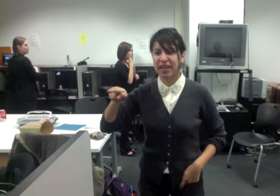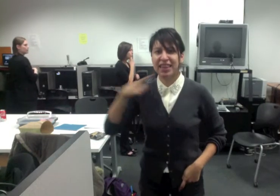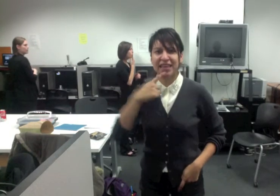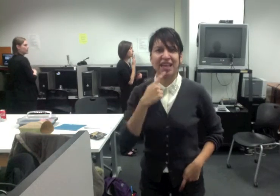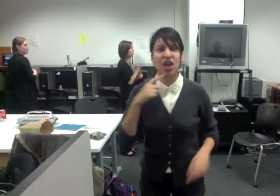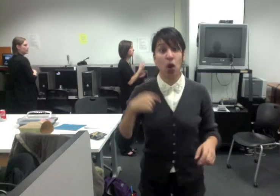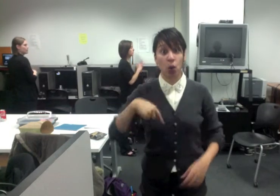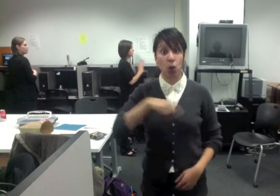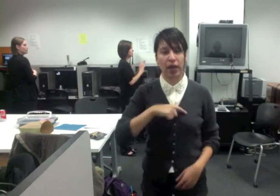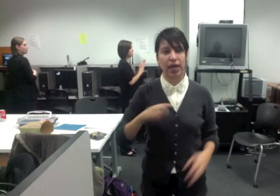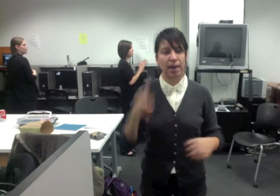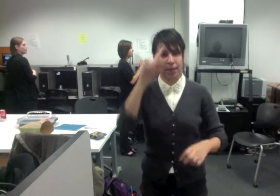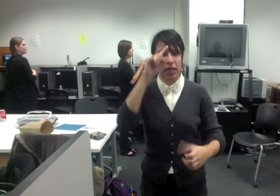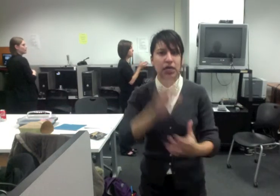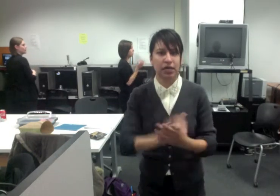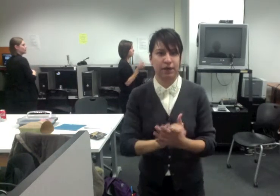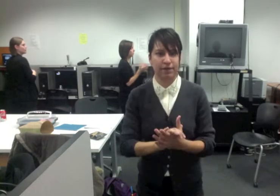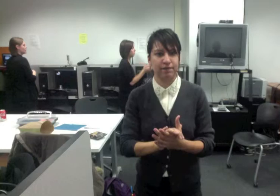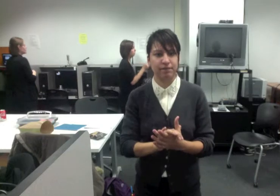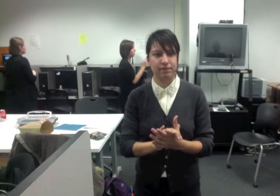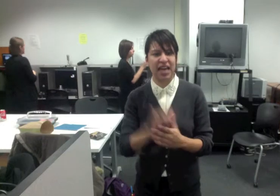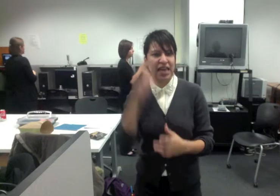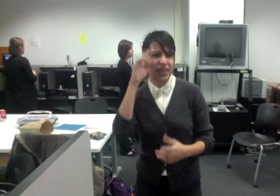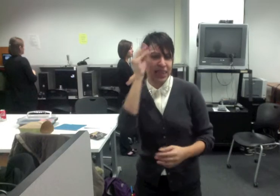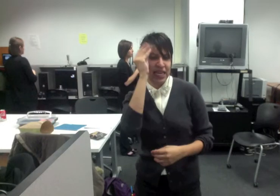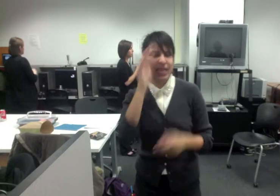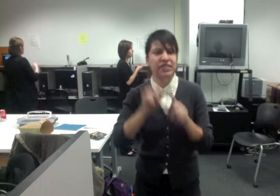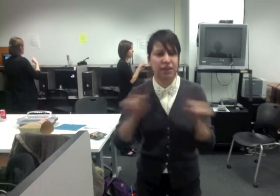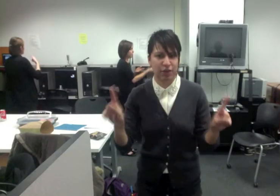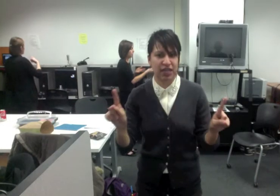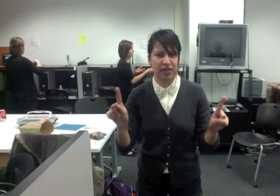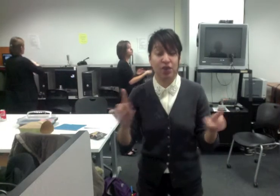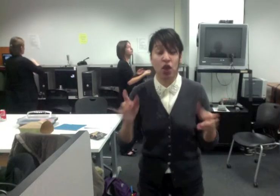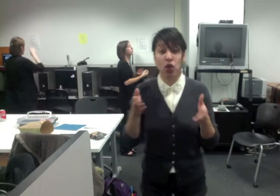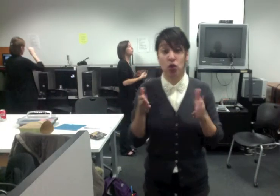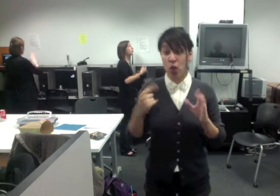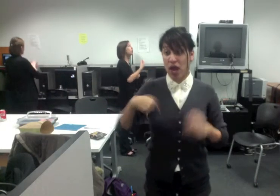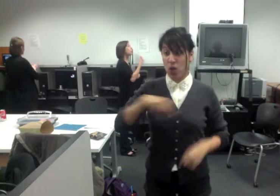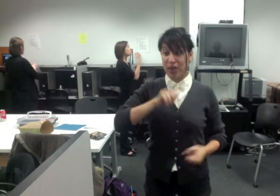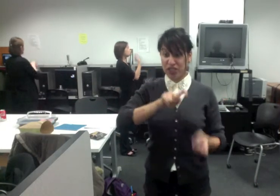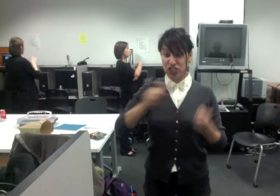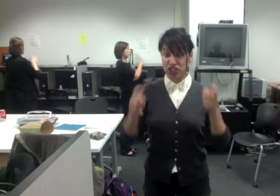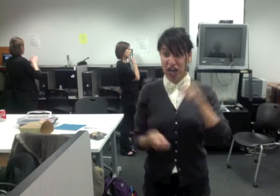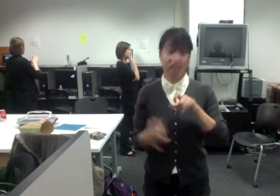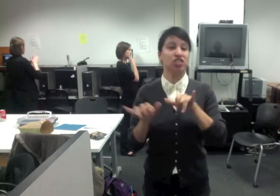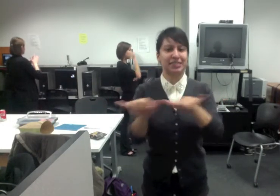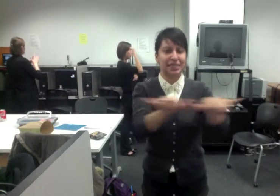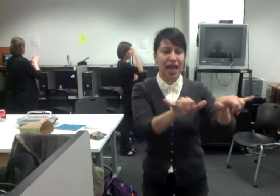The way we challenge the status quo is by making our products beautifully designed, simple to use, and user-friendly. We just happen to make